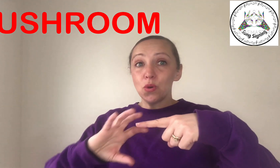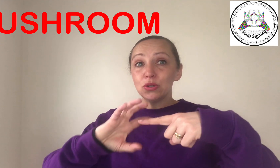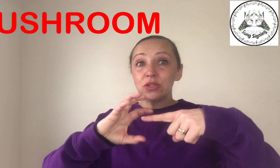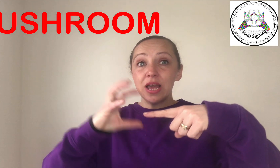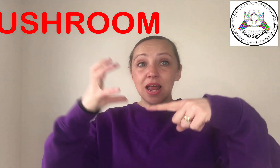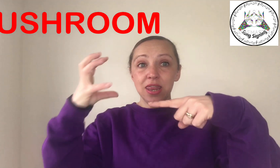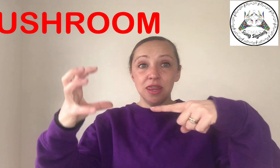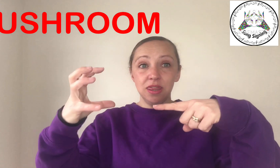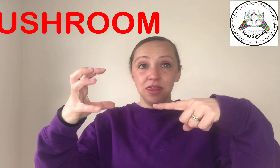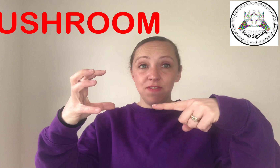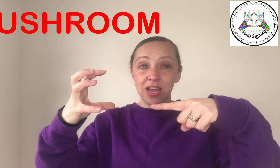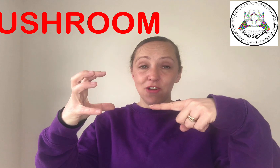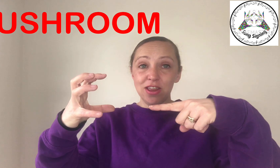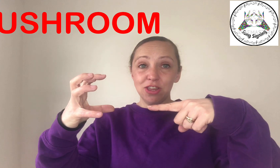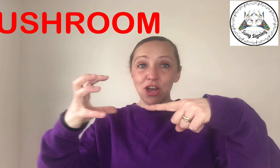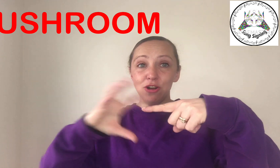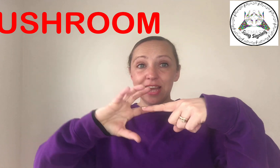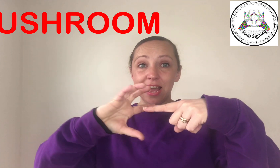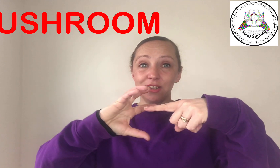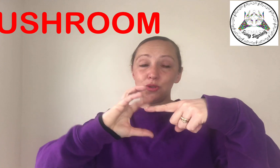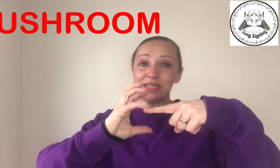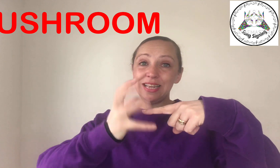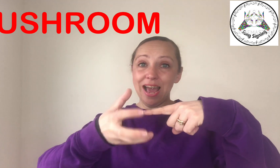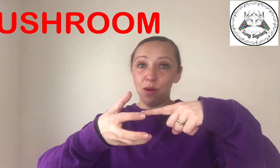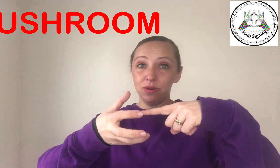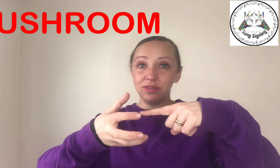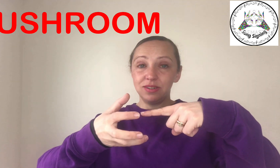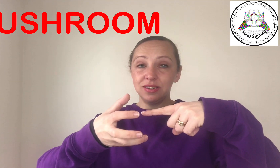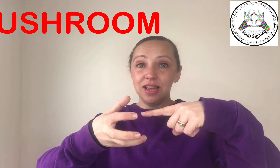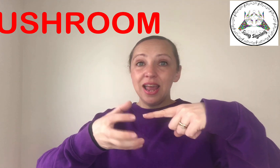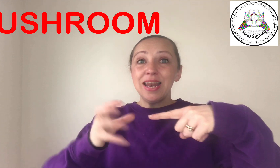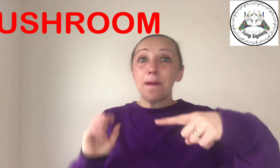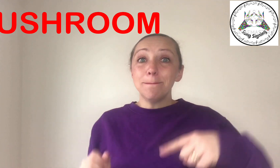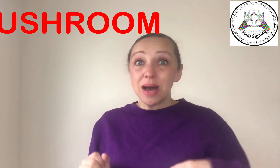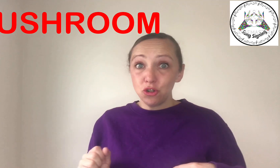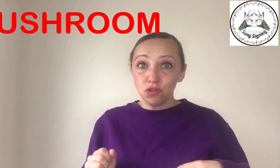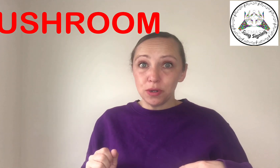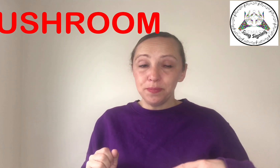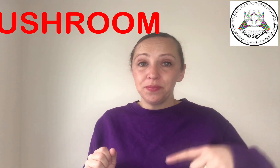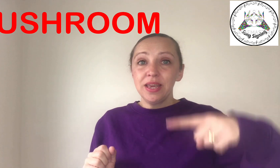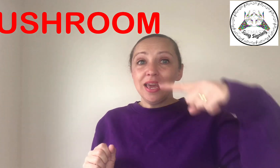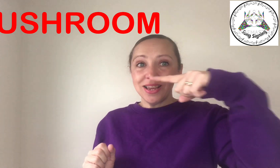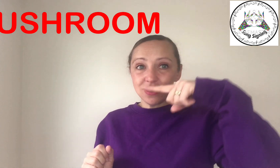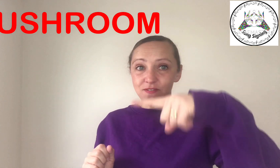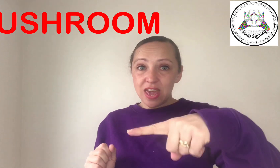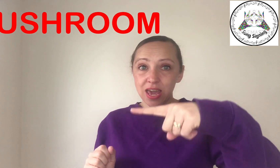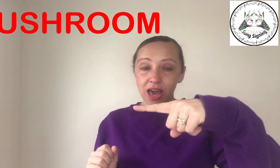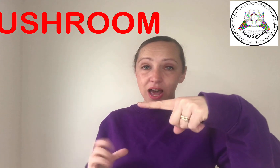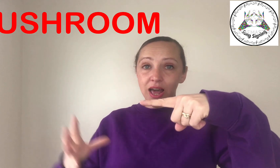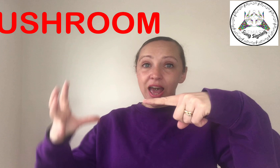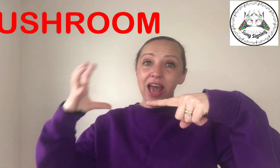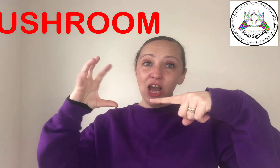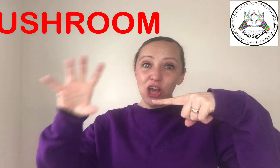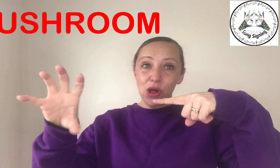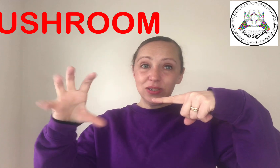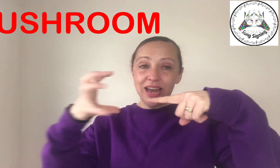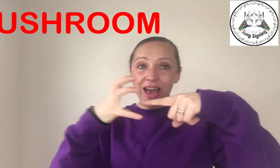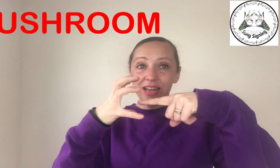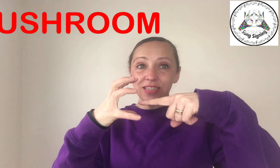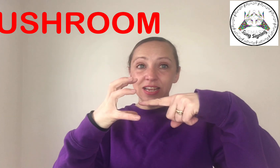was the finger and the curled hand twisting outwards. Now mushroom is the finger, curled hand,